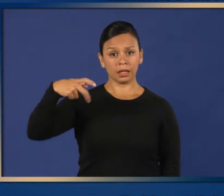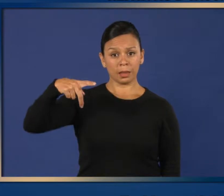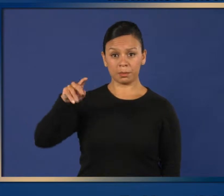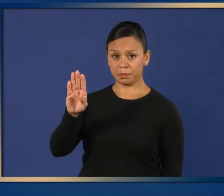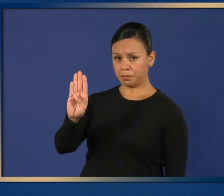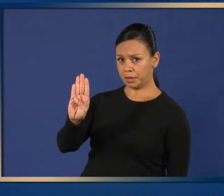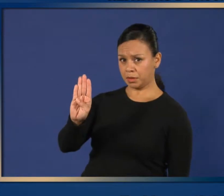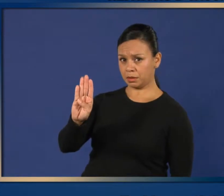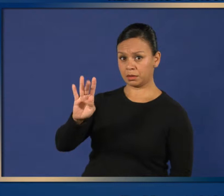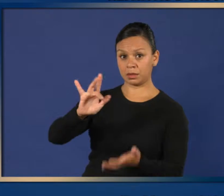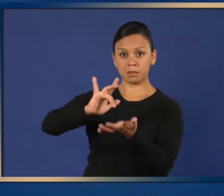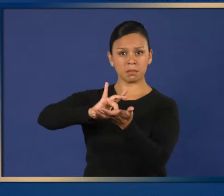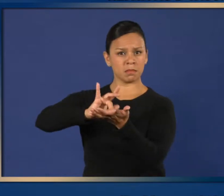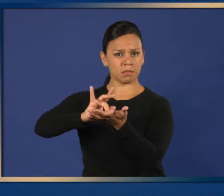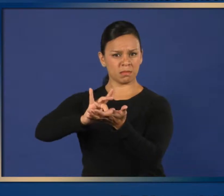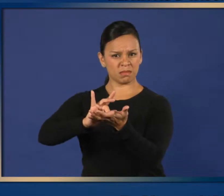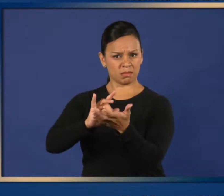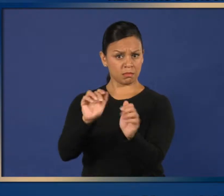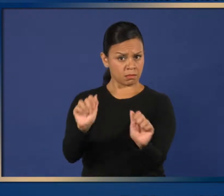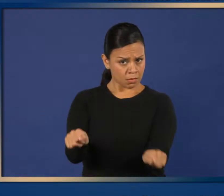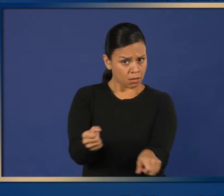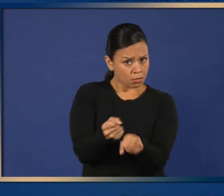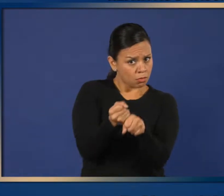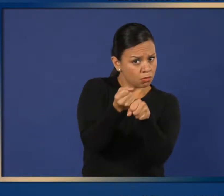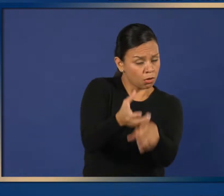Hepatitis B vaccine risks.